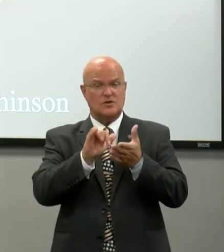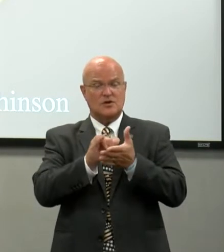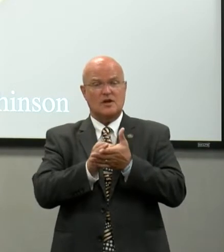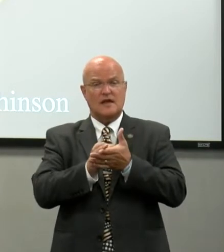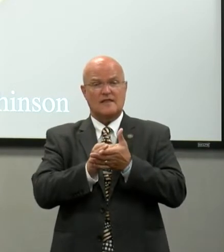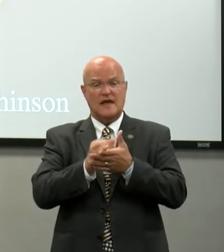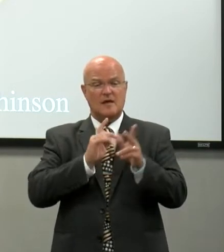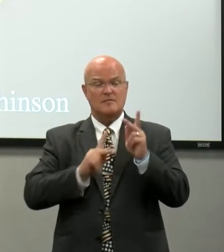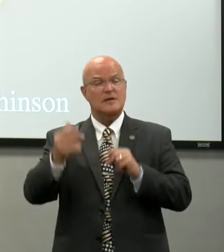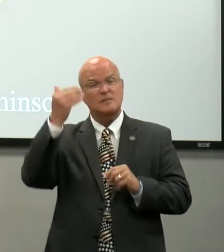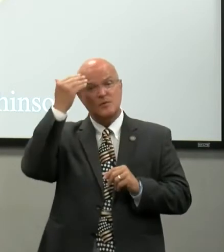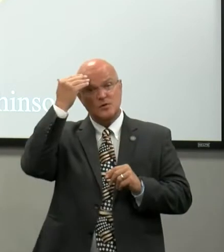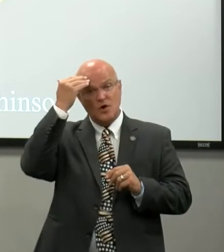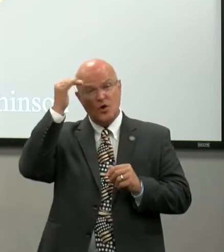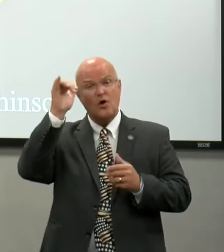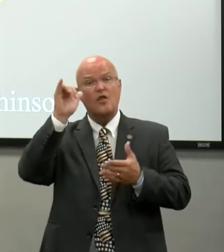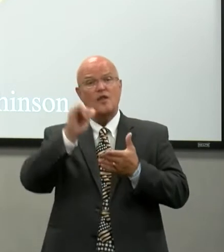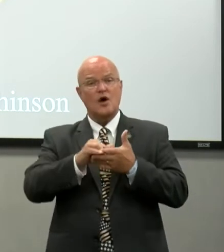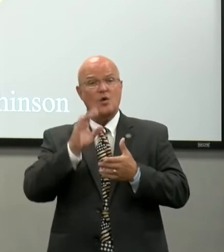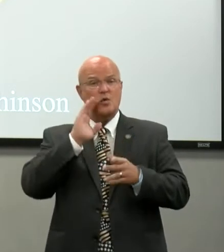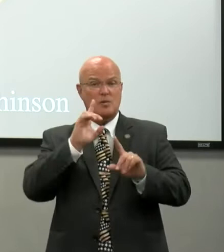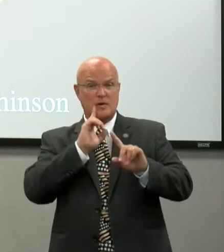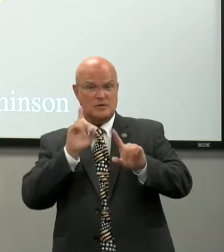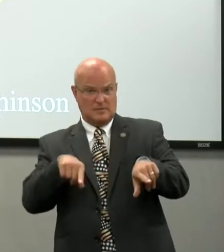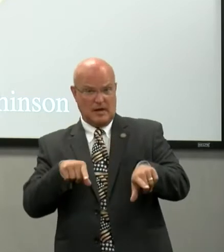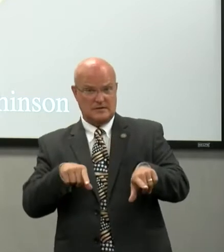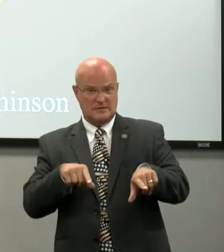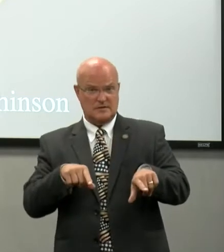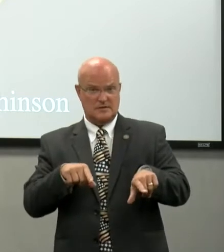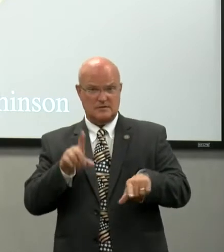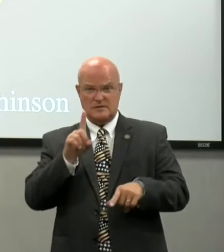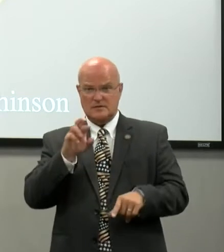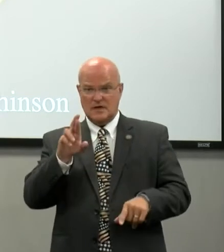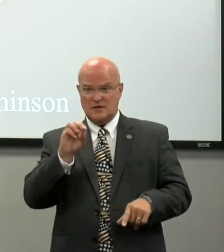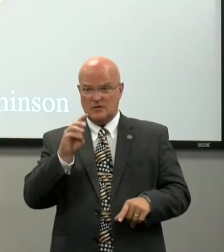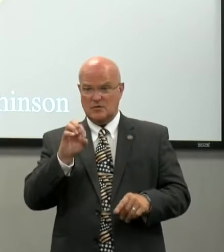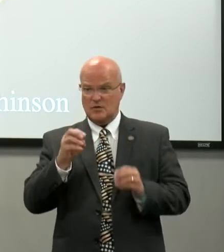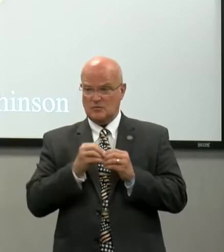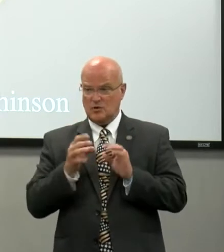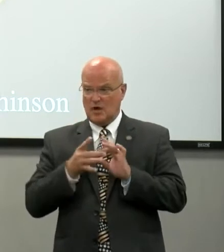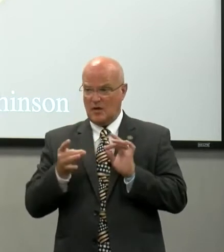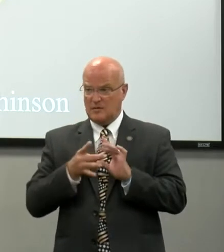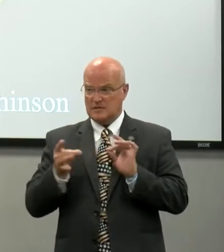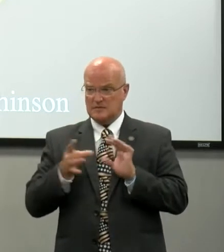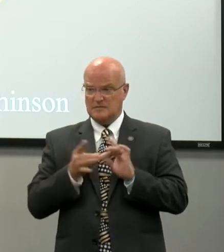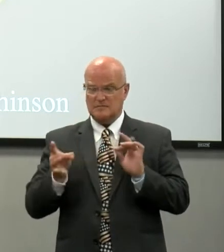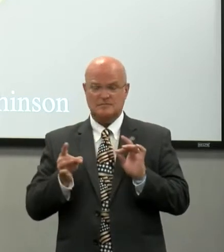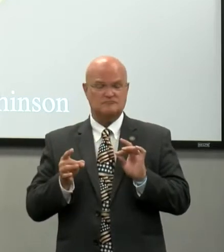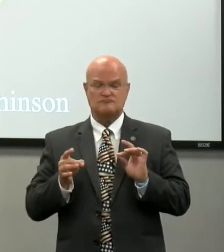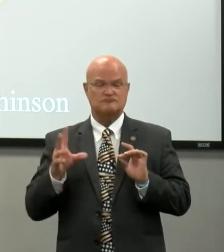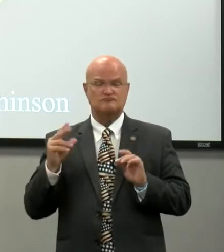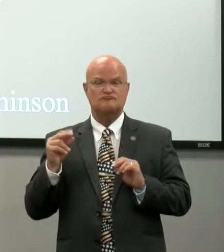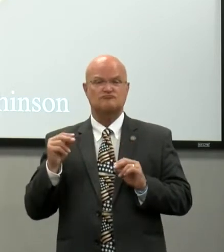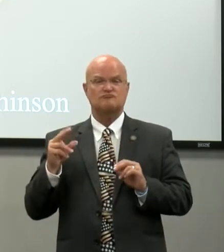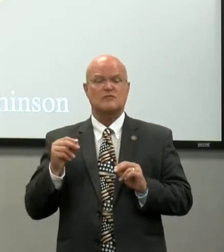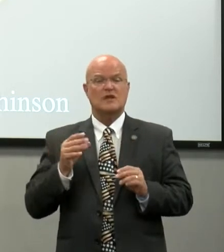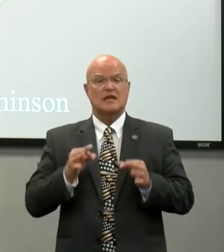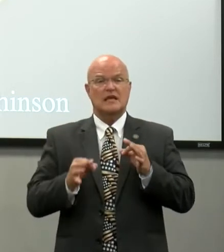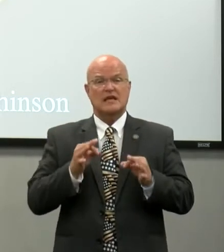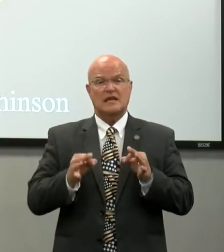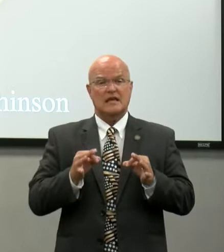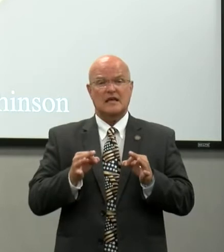that everyone knows that those will be responded to. Dr. Romero, did you have any comment on? No. And if